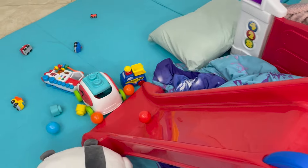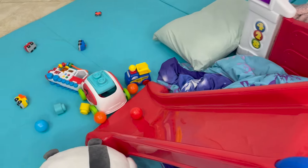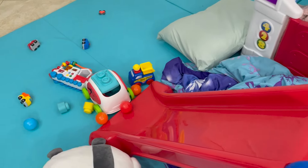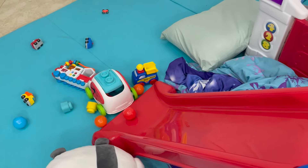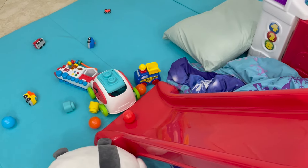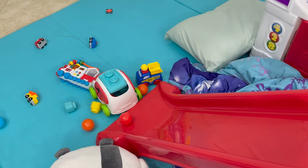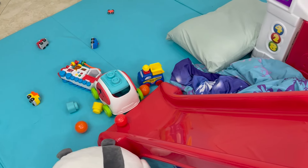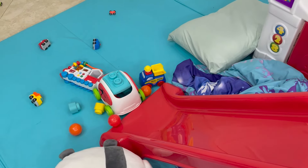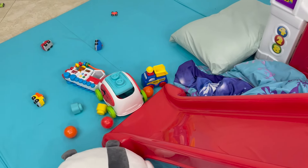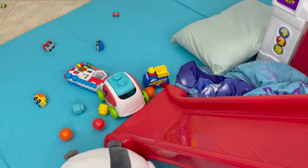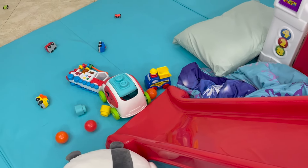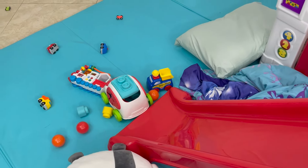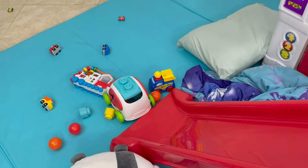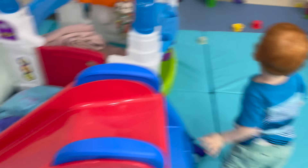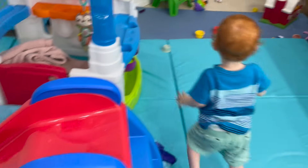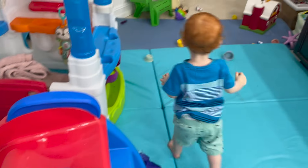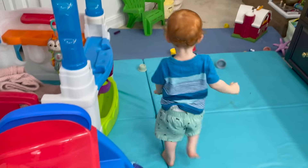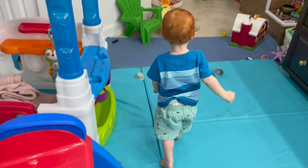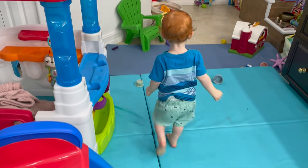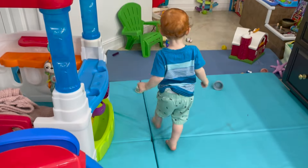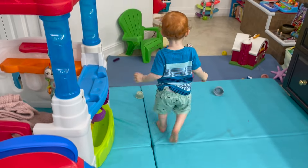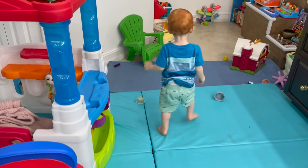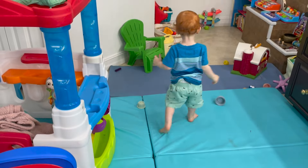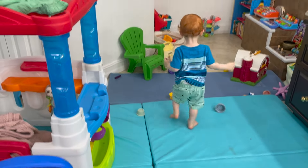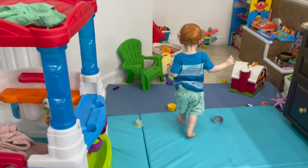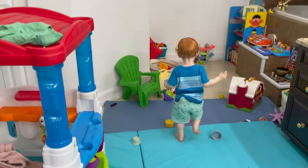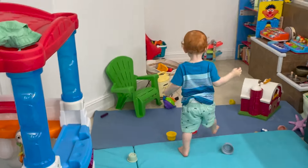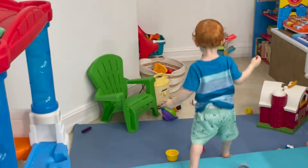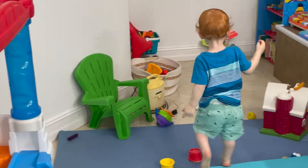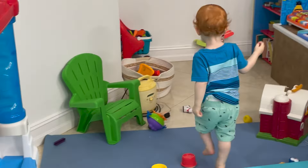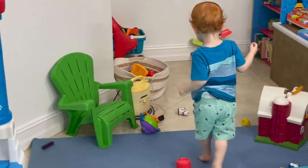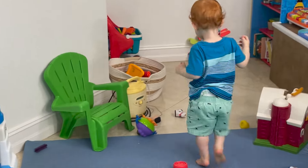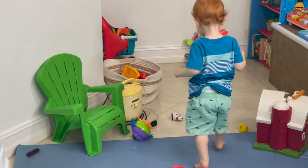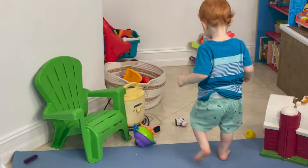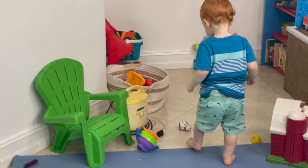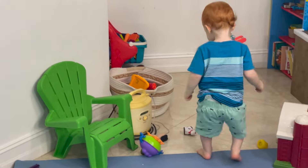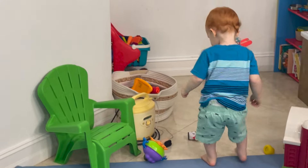Whoa! What else can go down the slide?